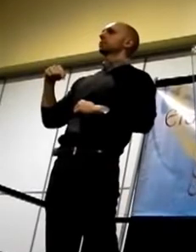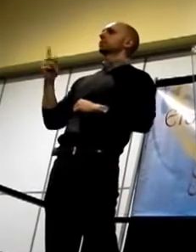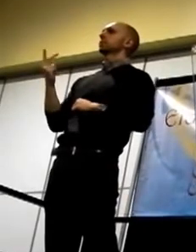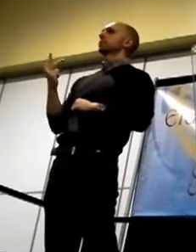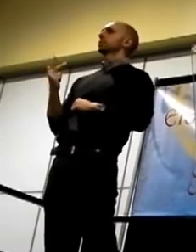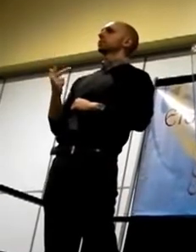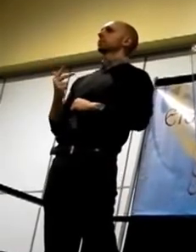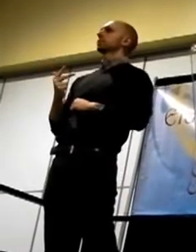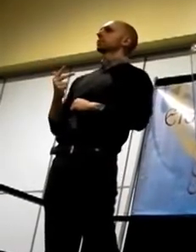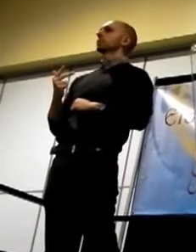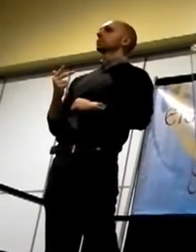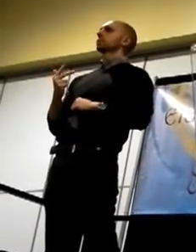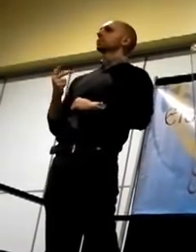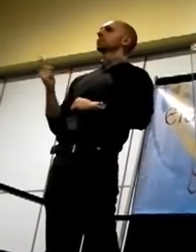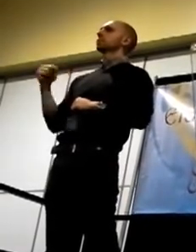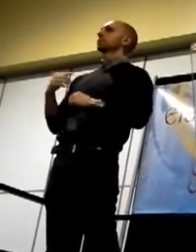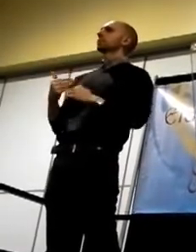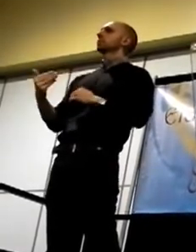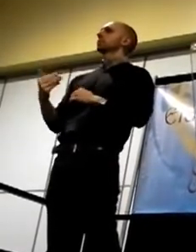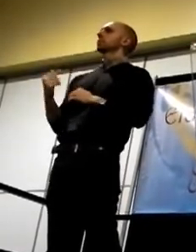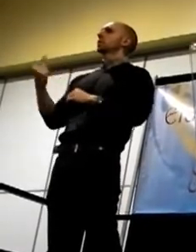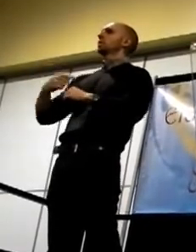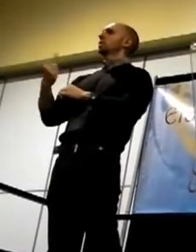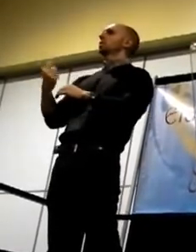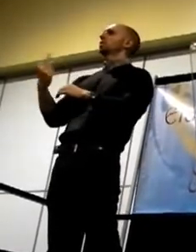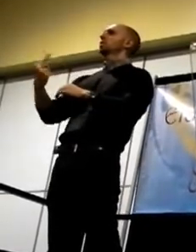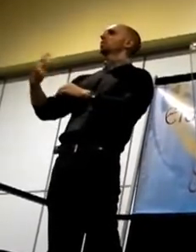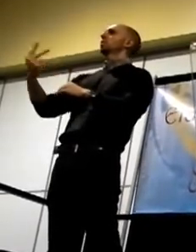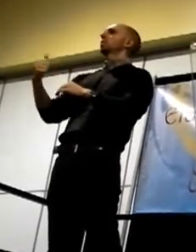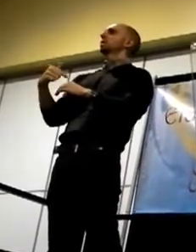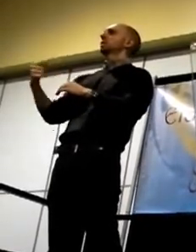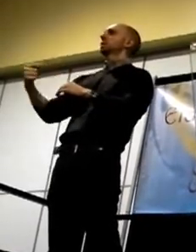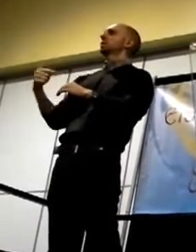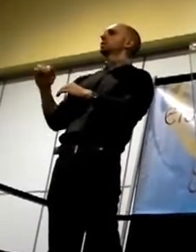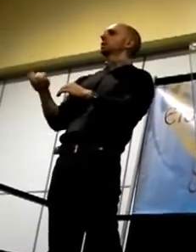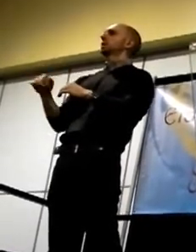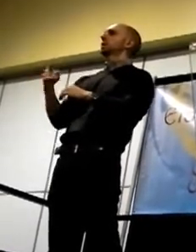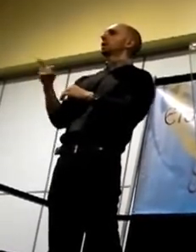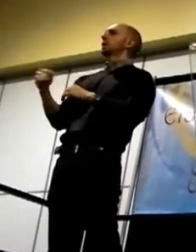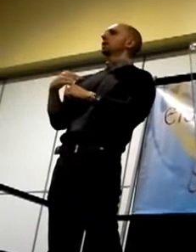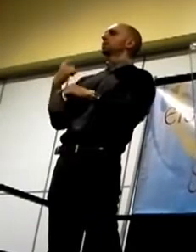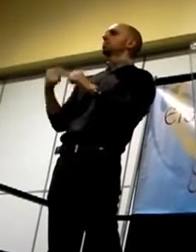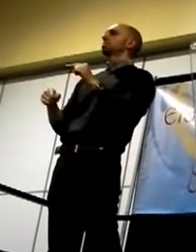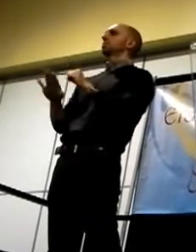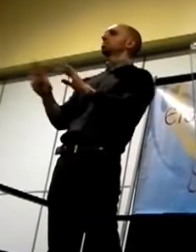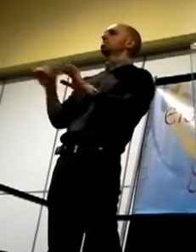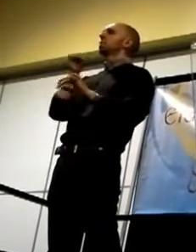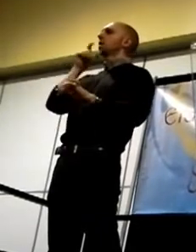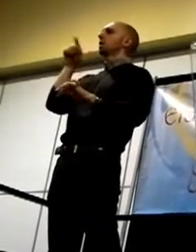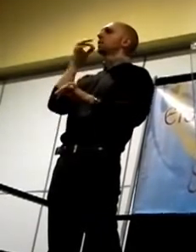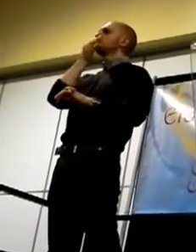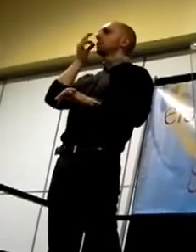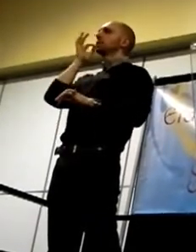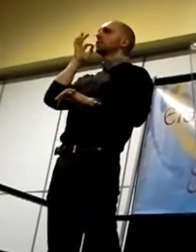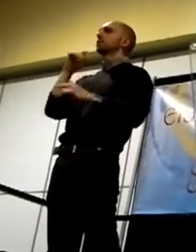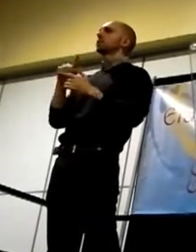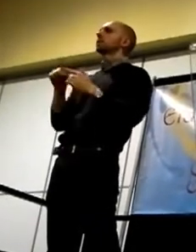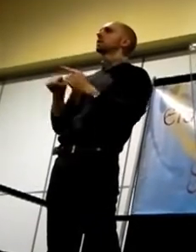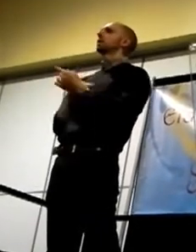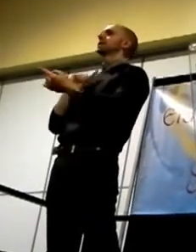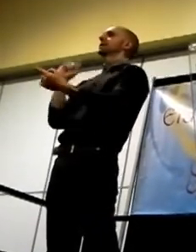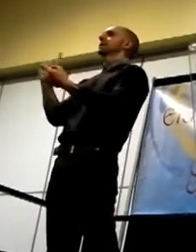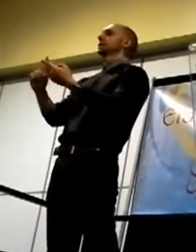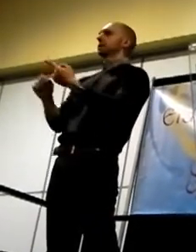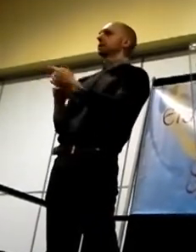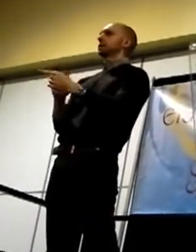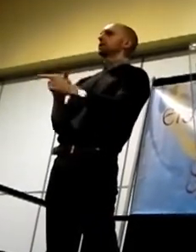of Tashreeq. You are not allowed to fast. You can have your qurbani until the 13th of the Hijjah